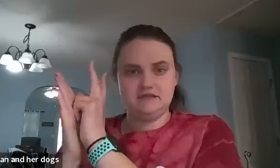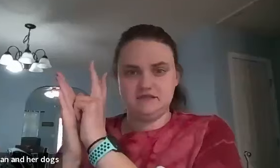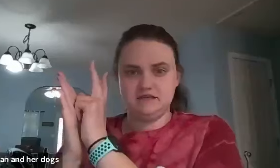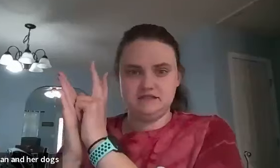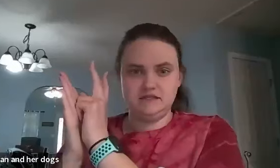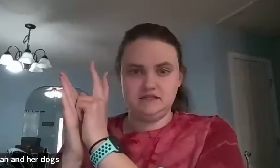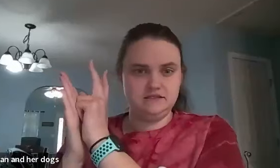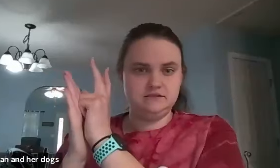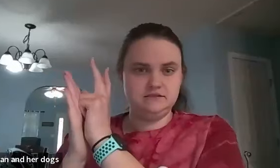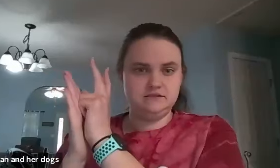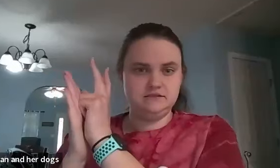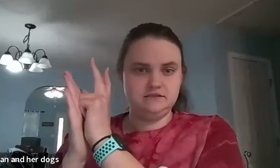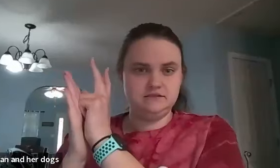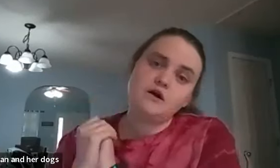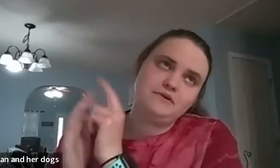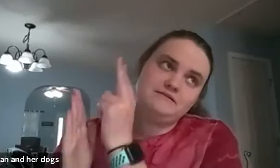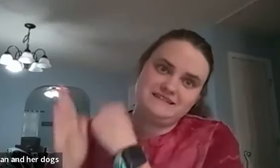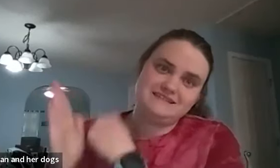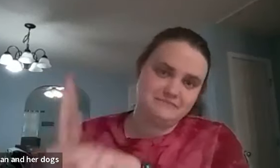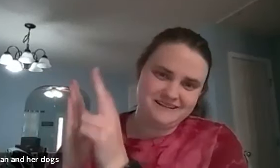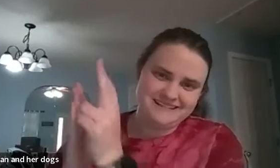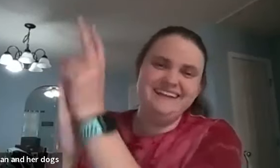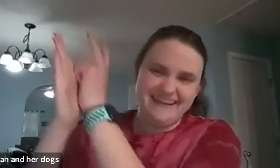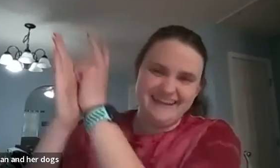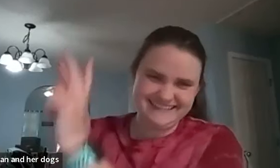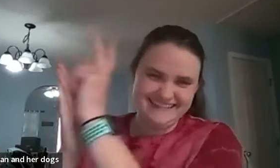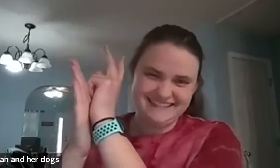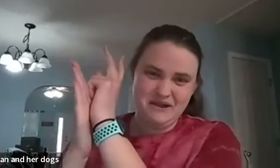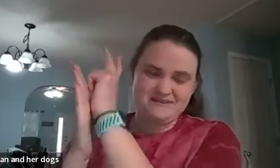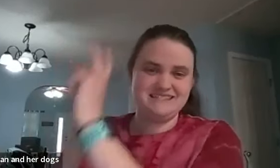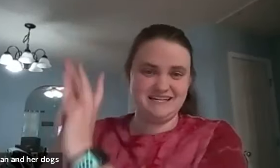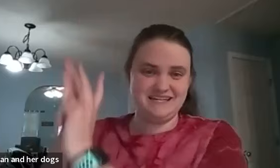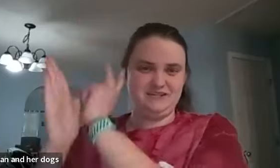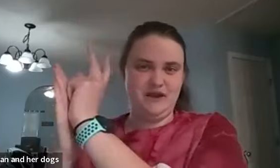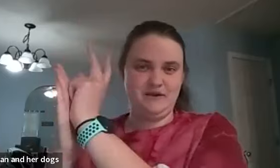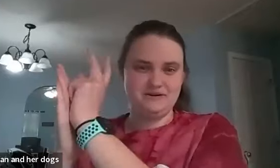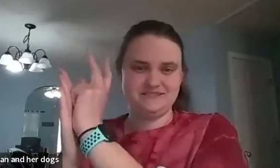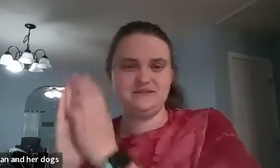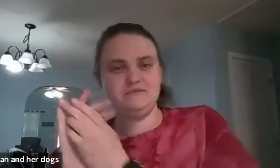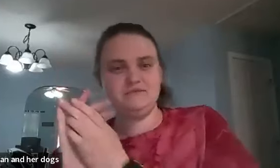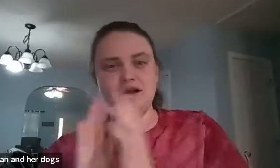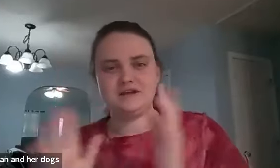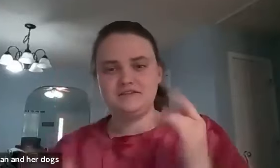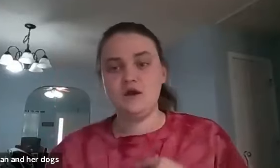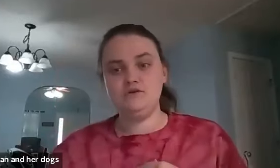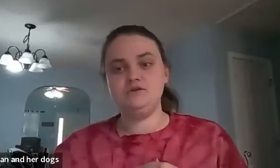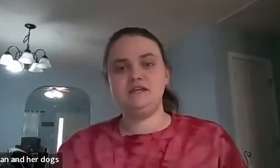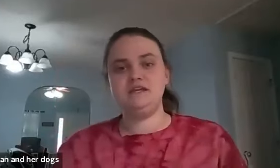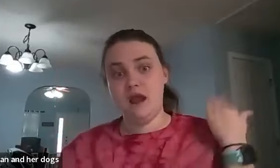doesn't, they might just say, okay, well, they signed it backwards. They did 2 hours instead of 2 hours, but they're not going to think, oh, you mean 2 hours